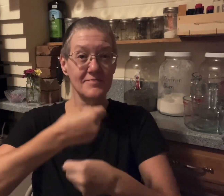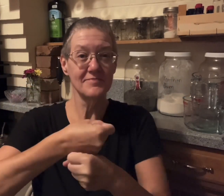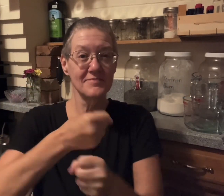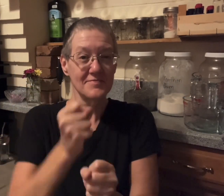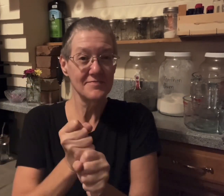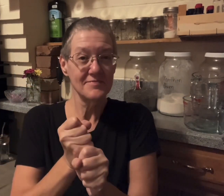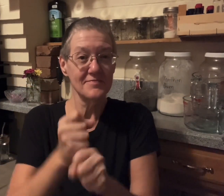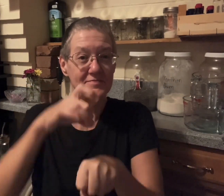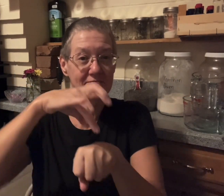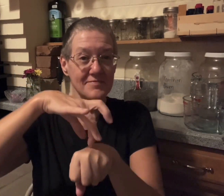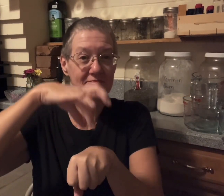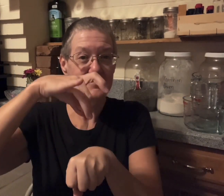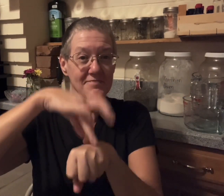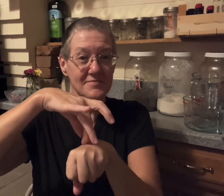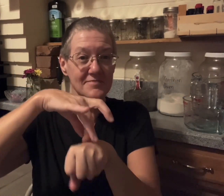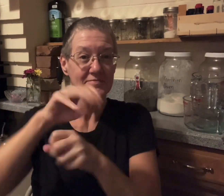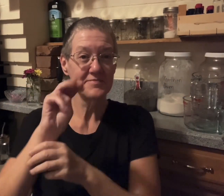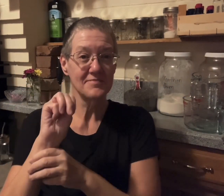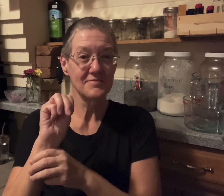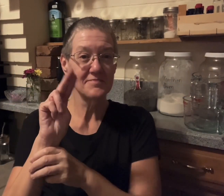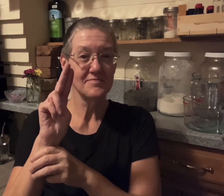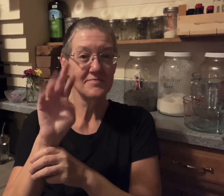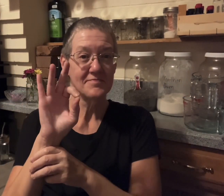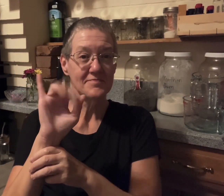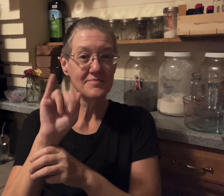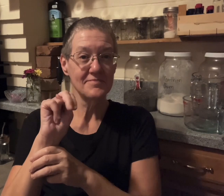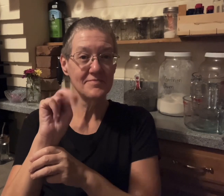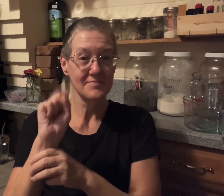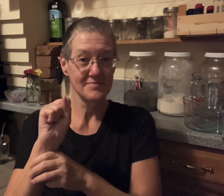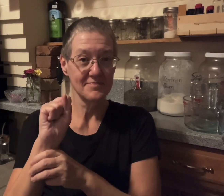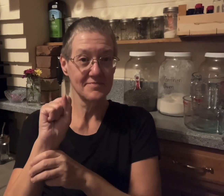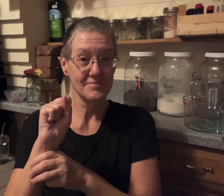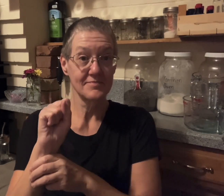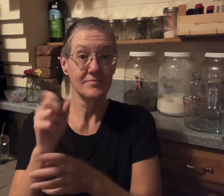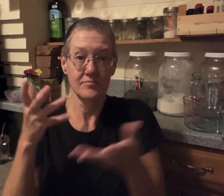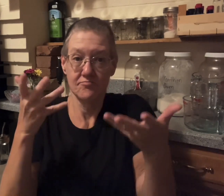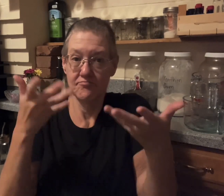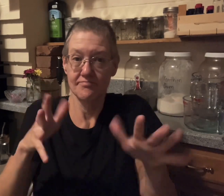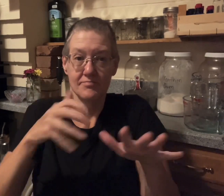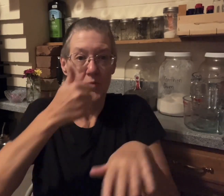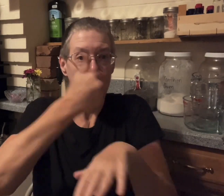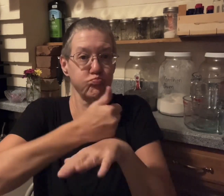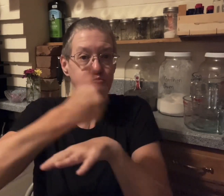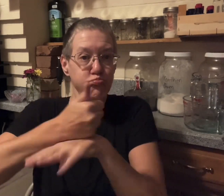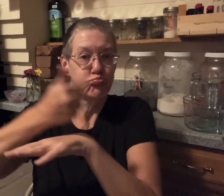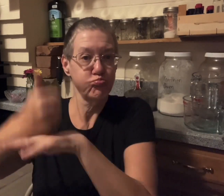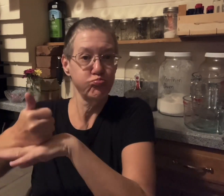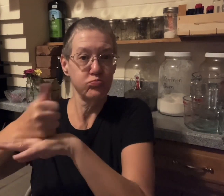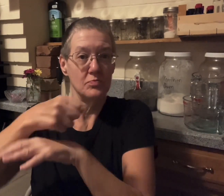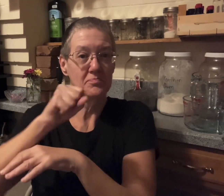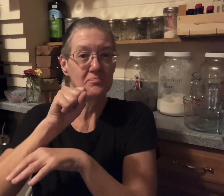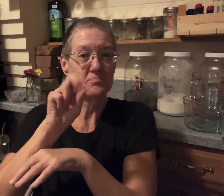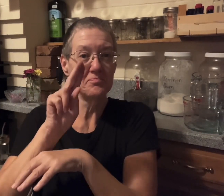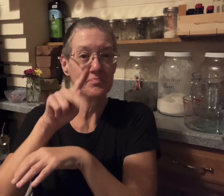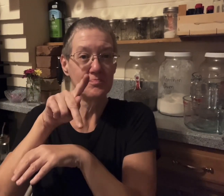Today we're going to make pumpkin muffins. Now I've already set up the supplies, so let me show you.